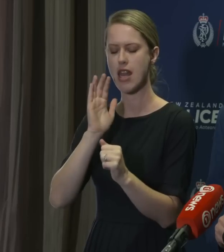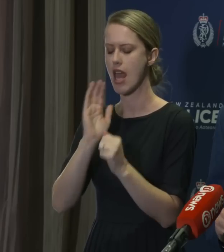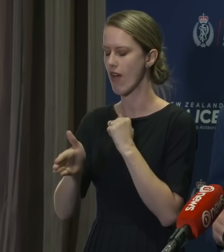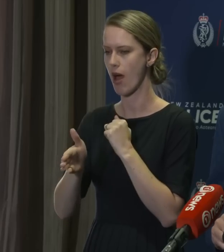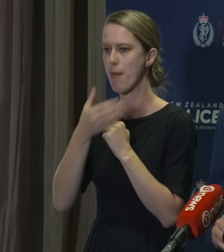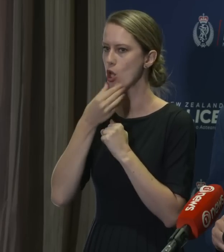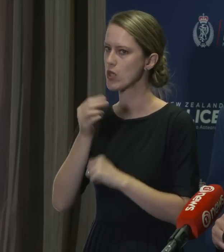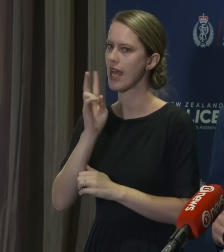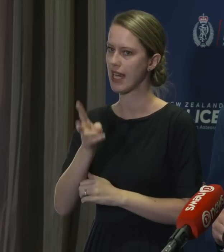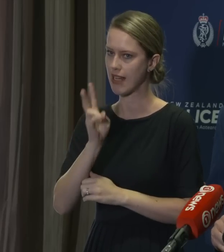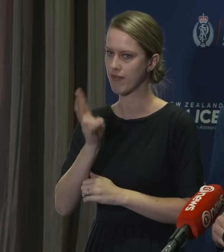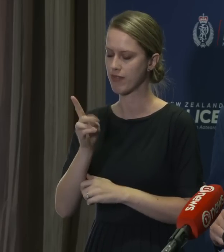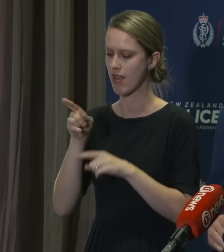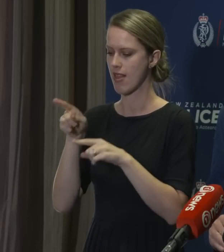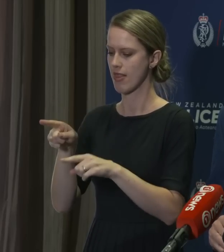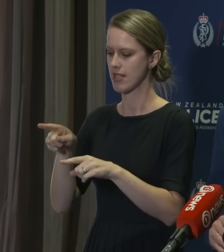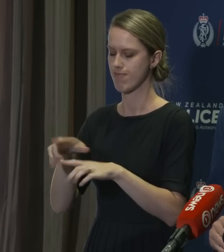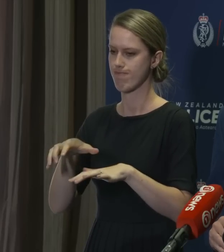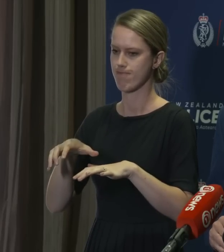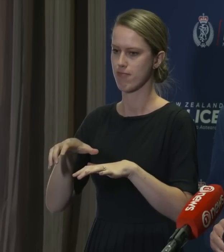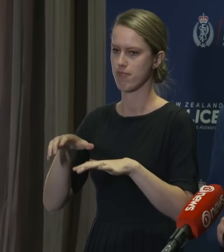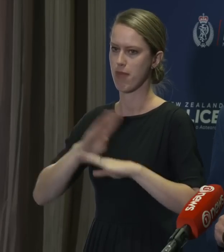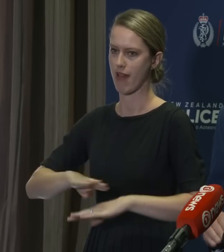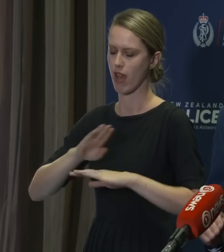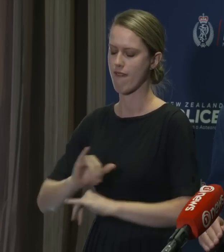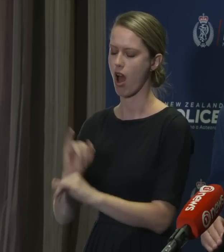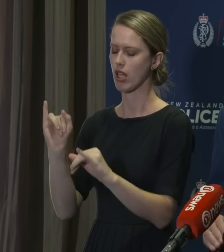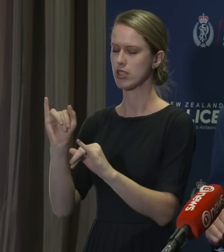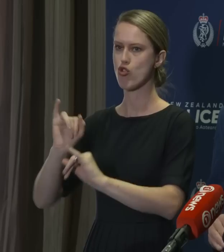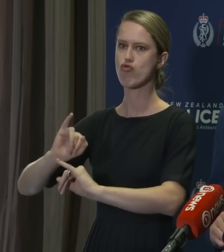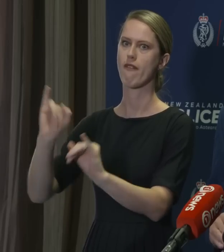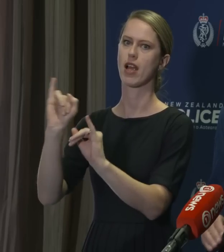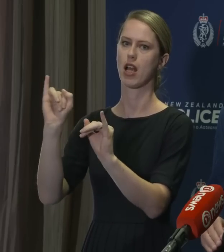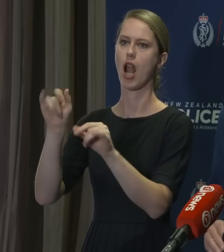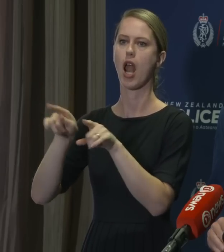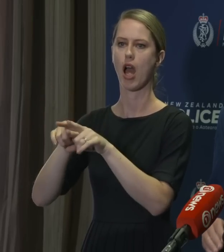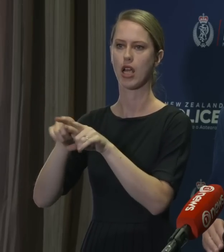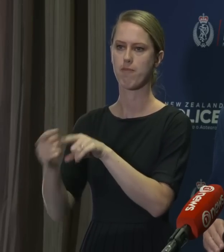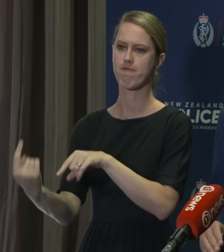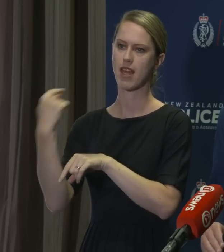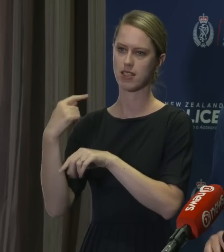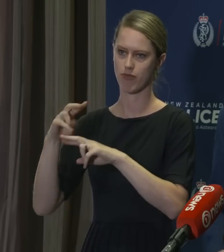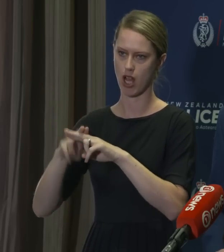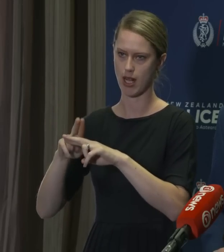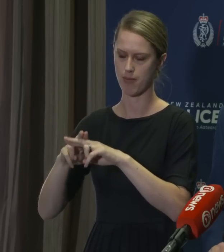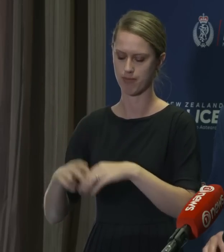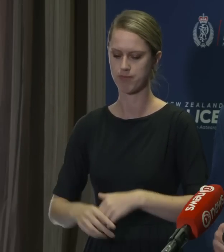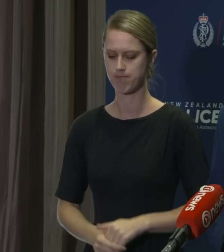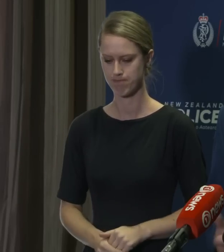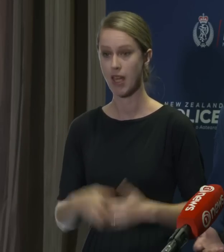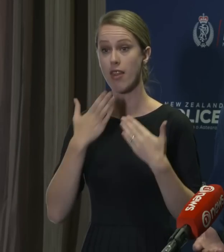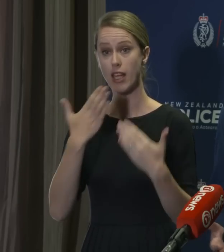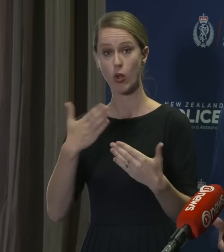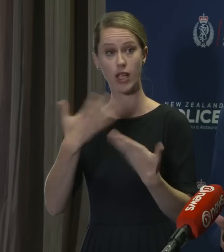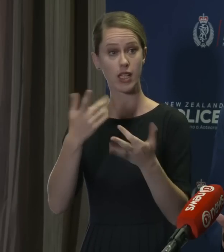used again in an act of violence so horrific as we saw last Friday. Thank you. I'm